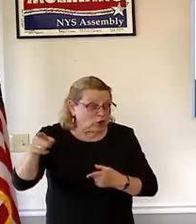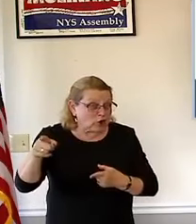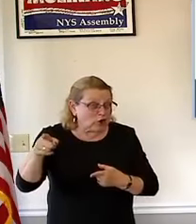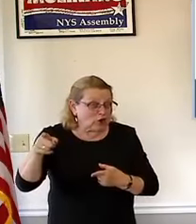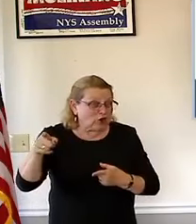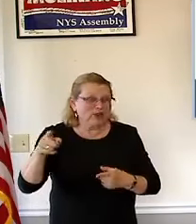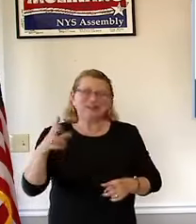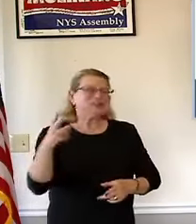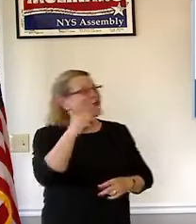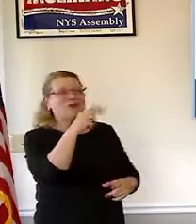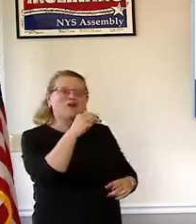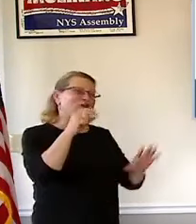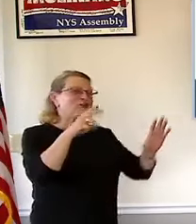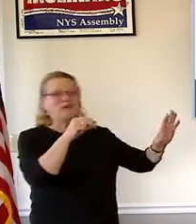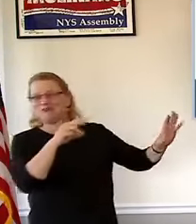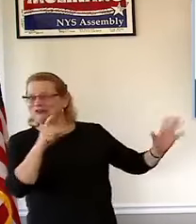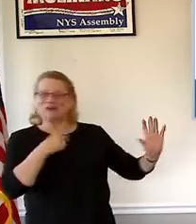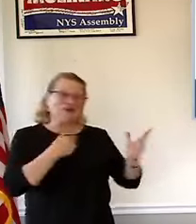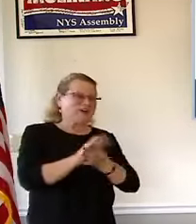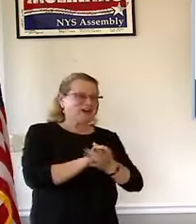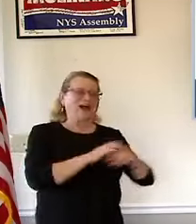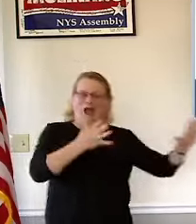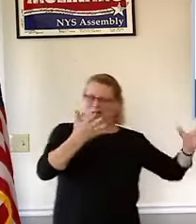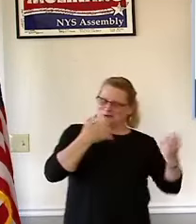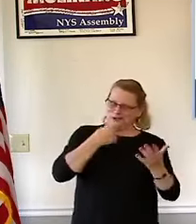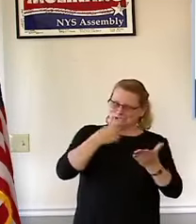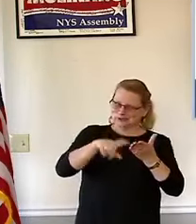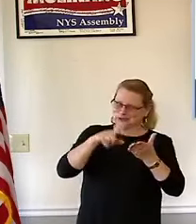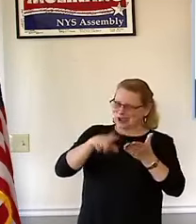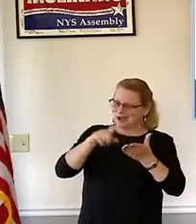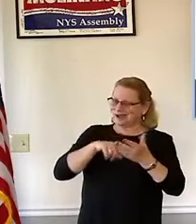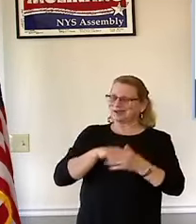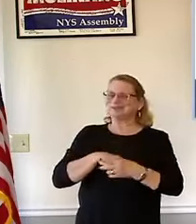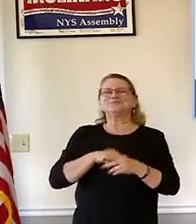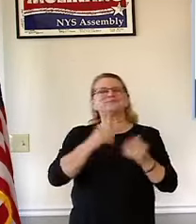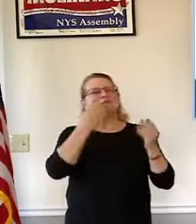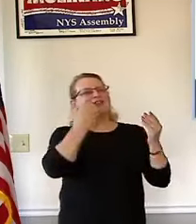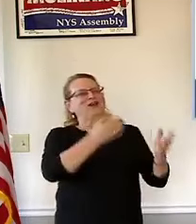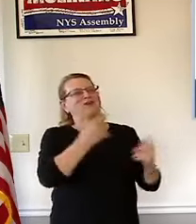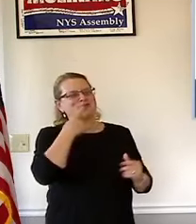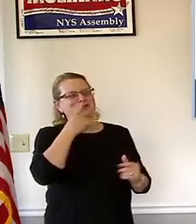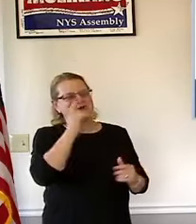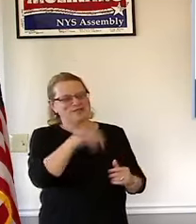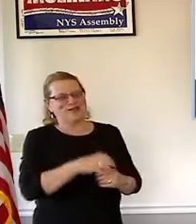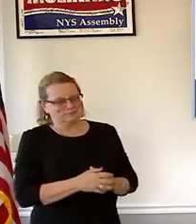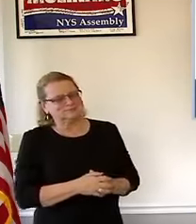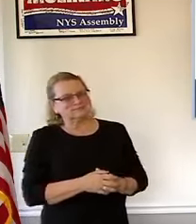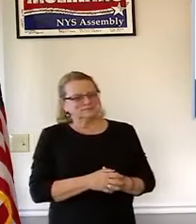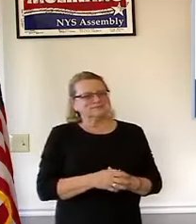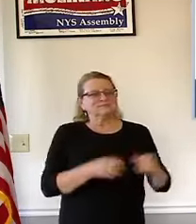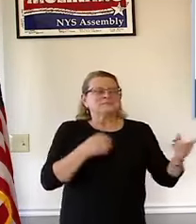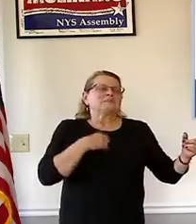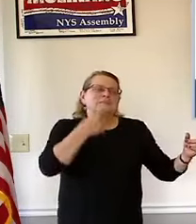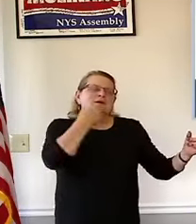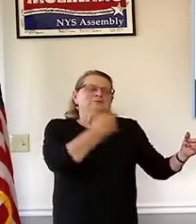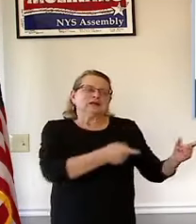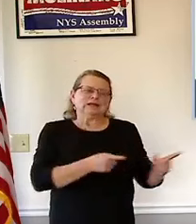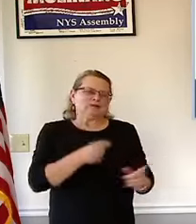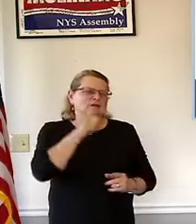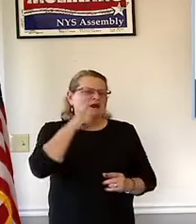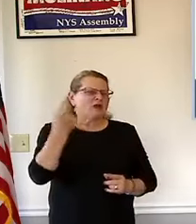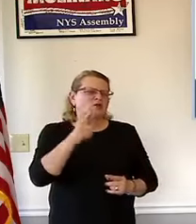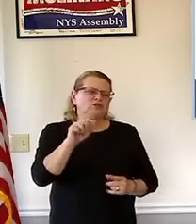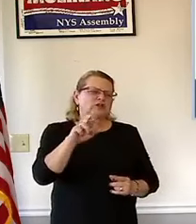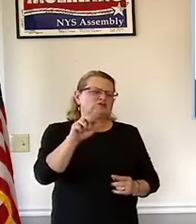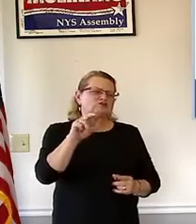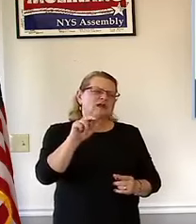all. I just wanted to check. I wouldn't work if I fell over. Well, thank you for that. I will tell you that not only at Transit, but